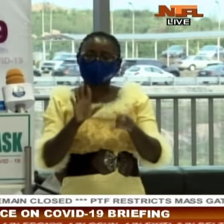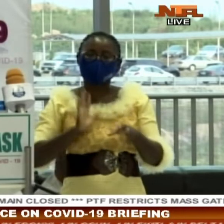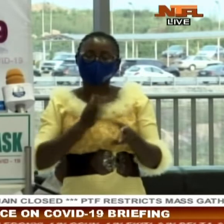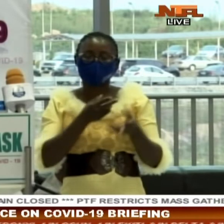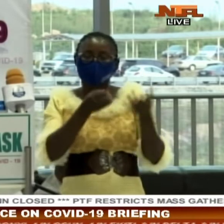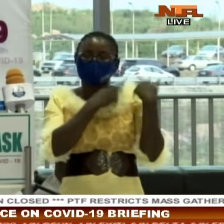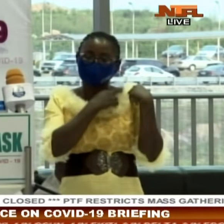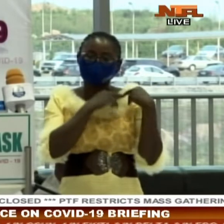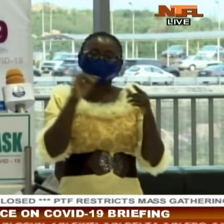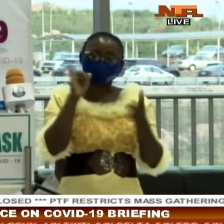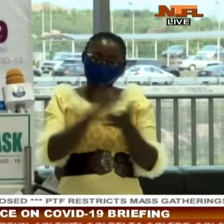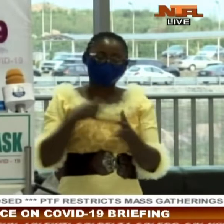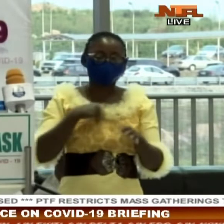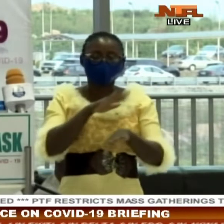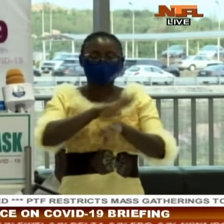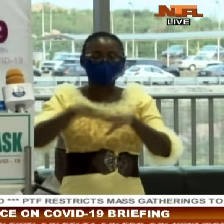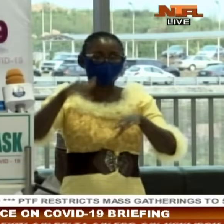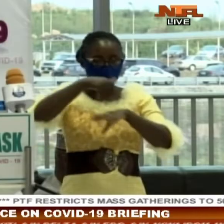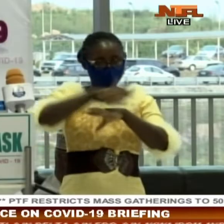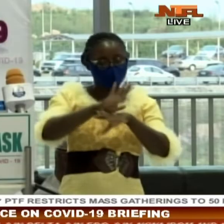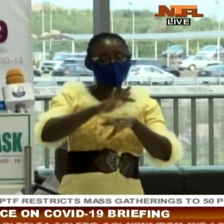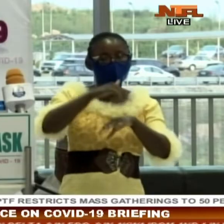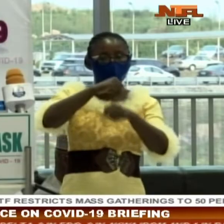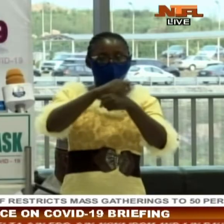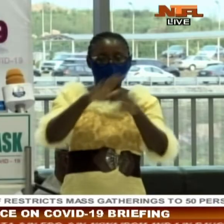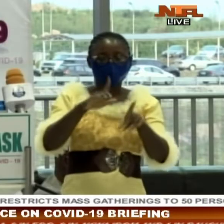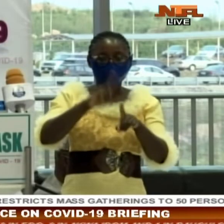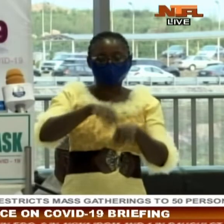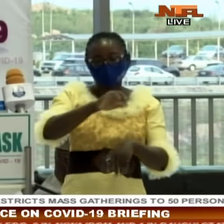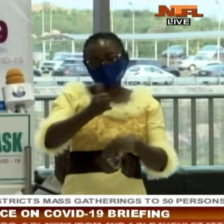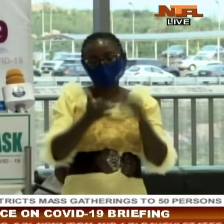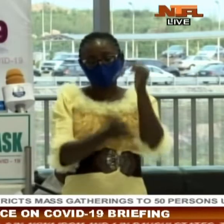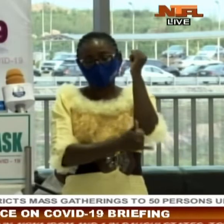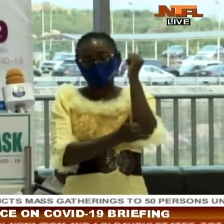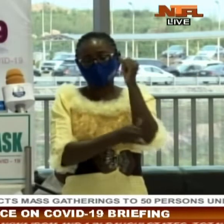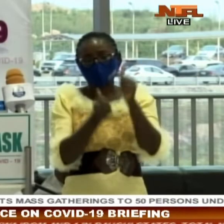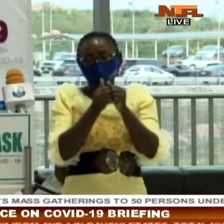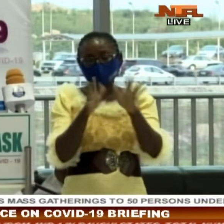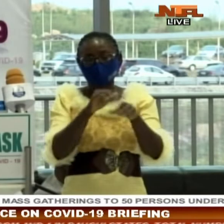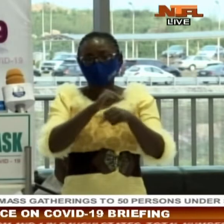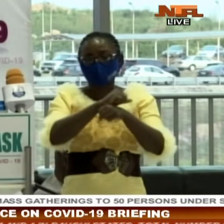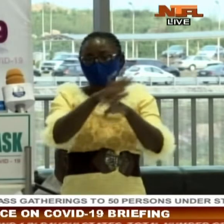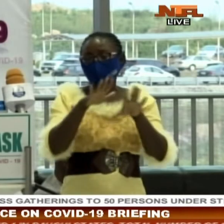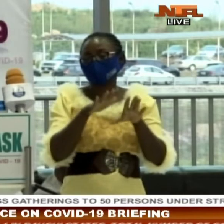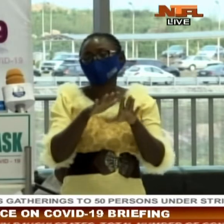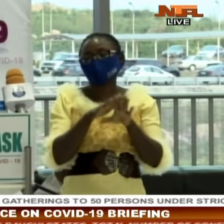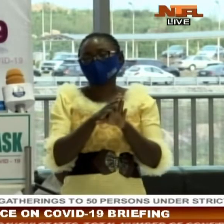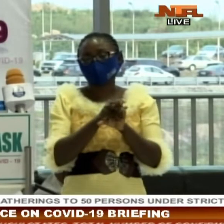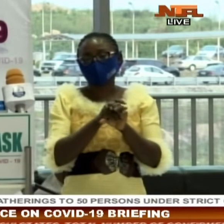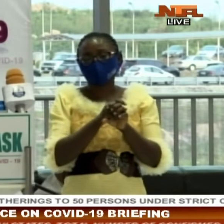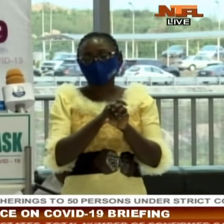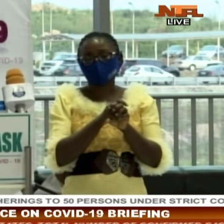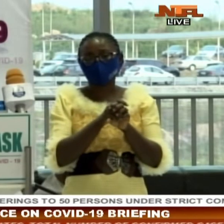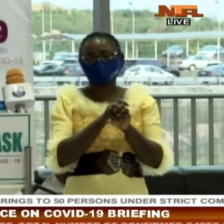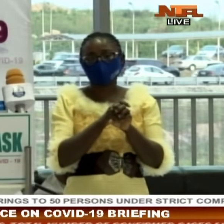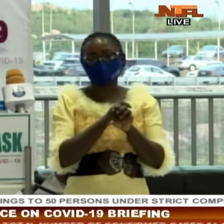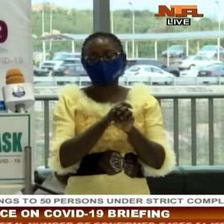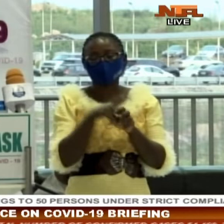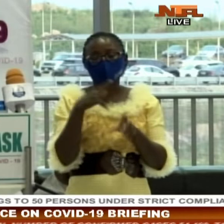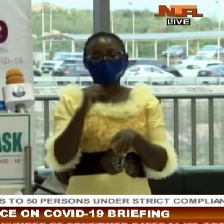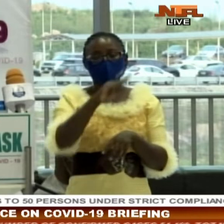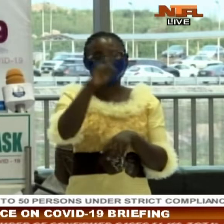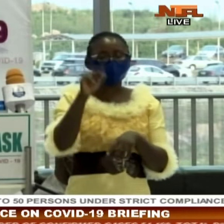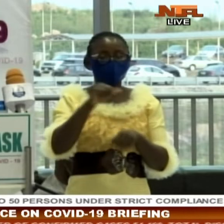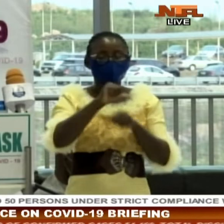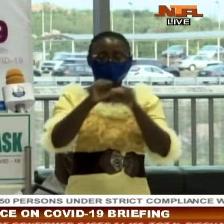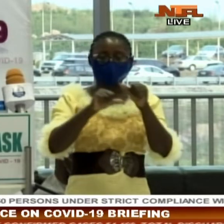don't export COVID to other countries that do not have a problem of COVID-19. The question